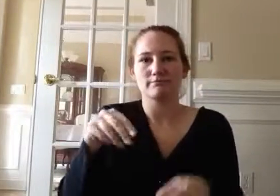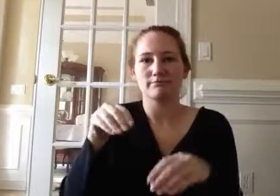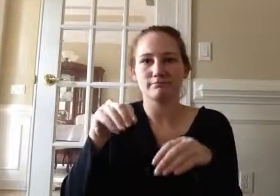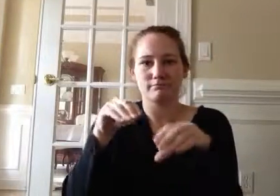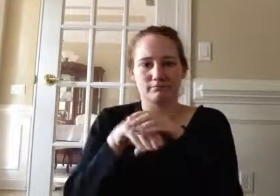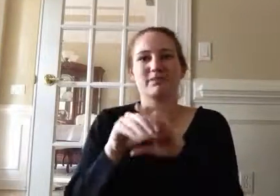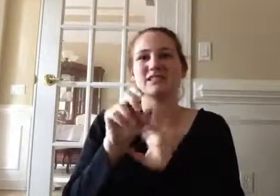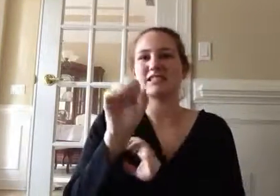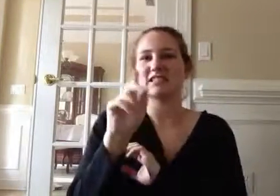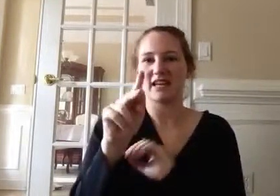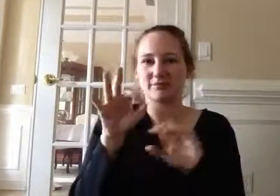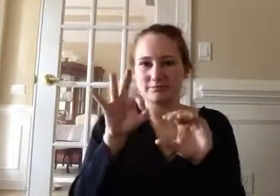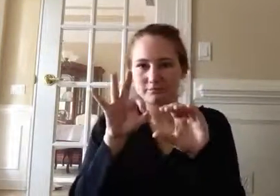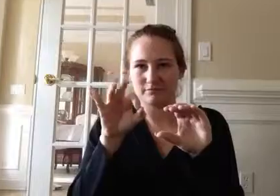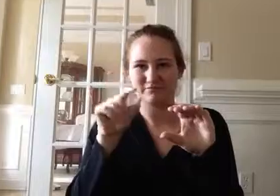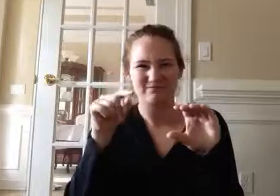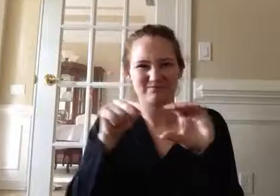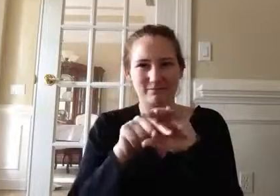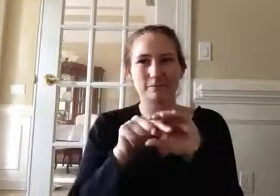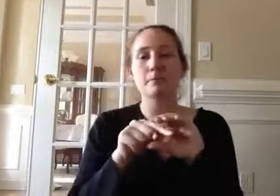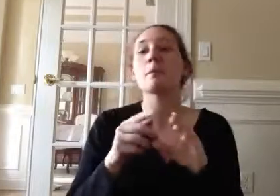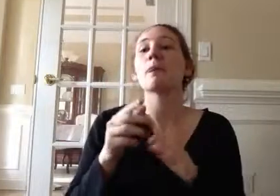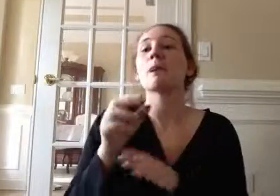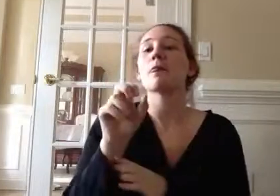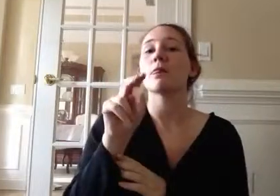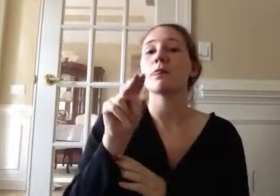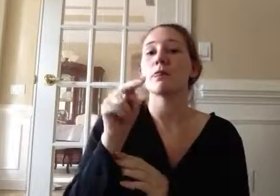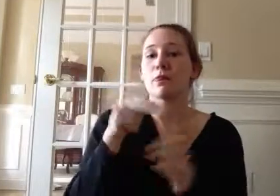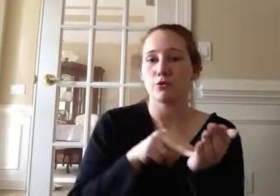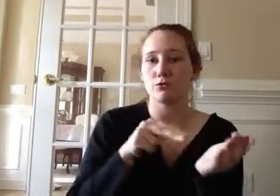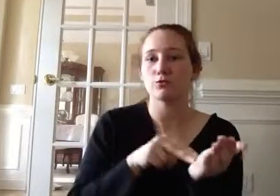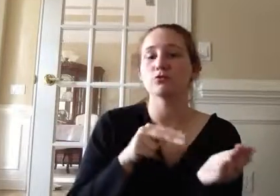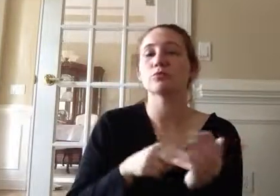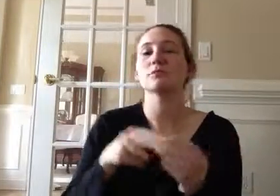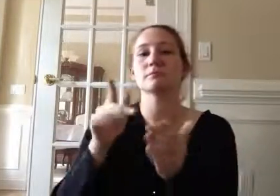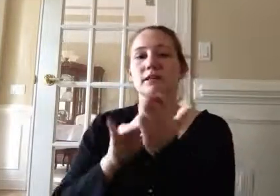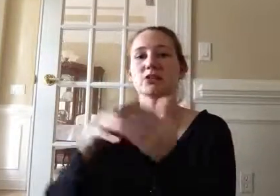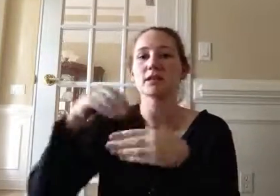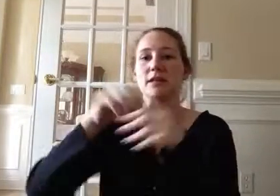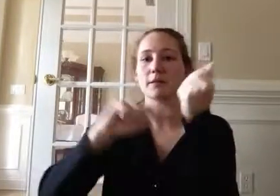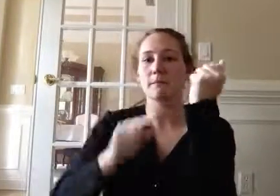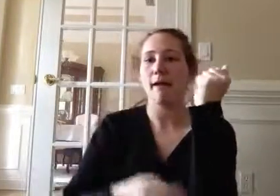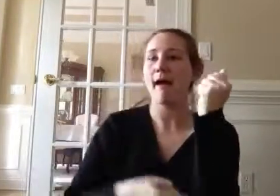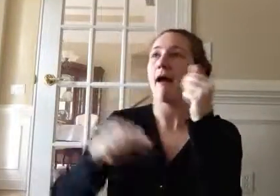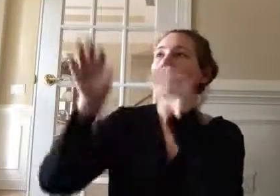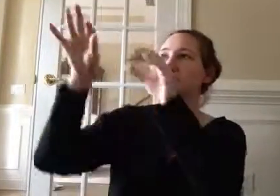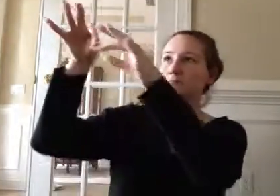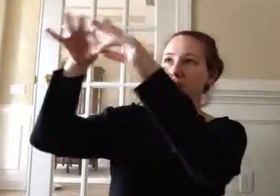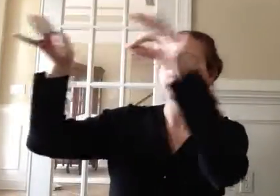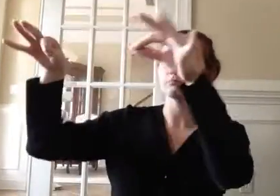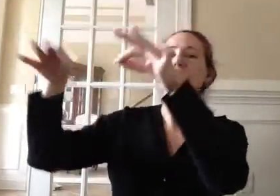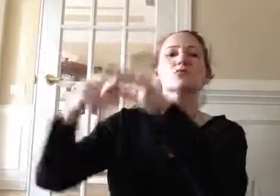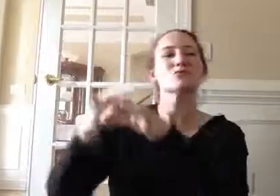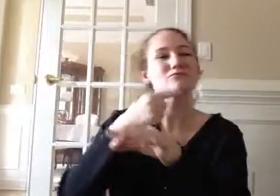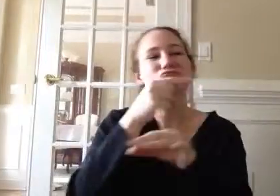bile duct. The nurse put the medication in the drip bag and told me to just relax. I remember I